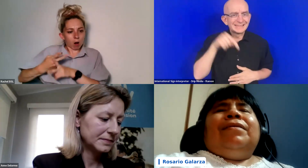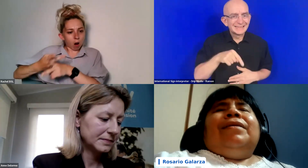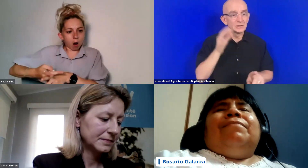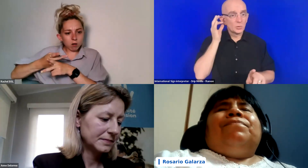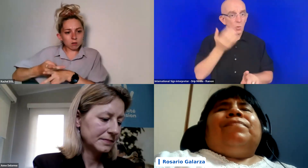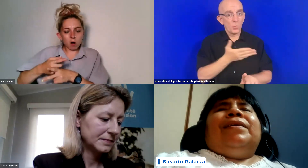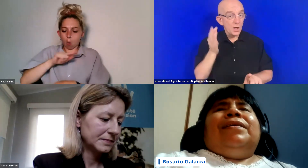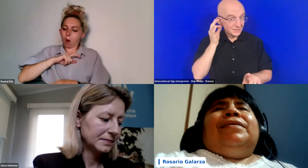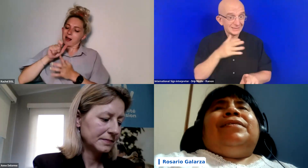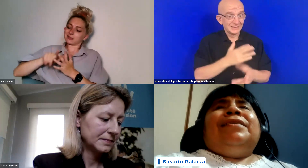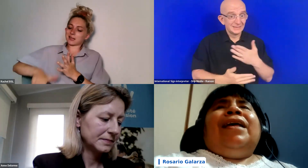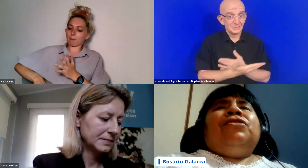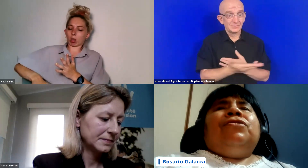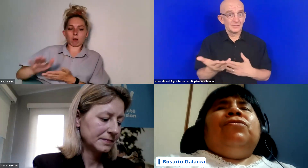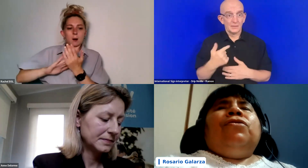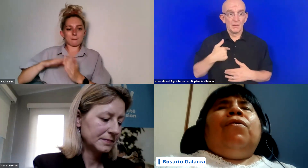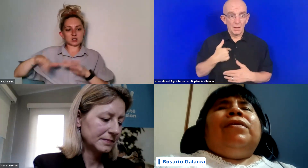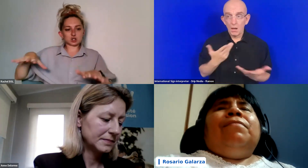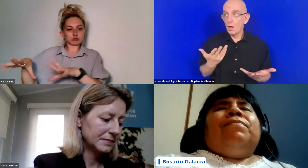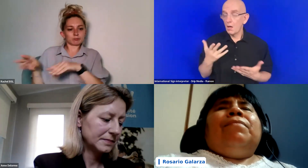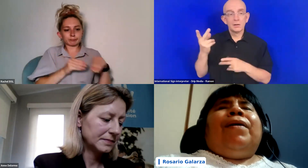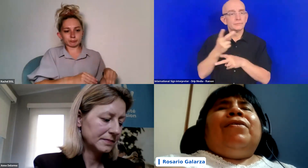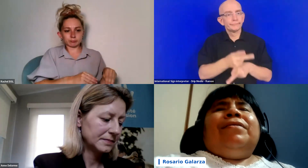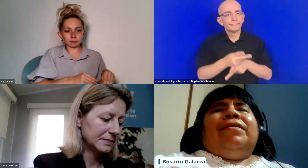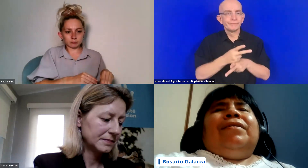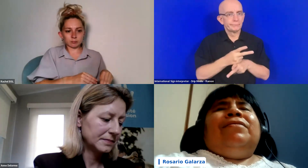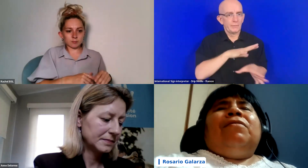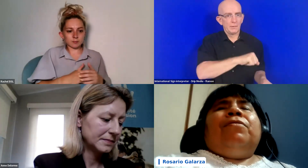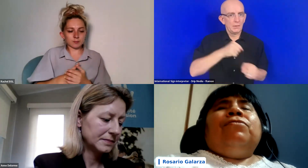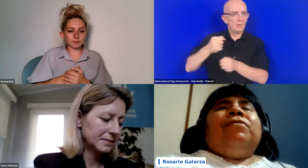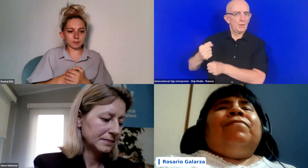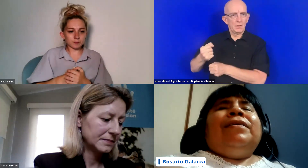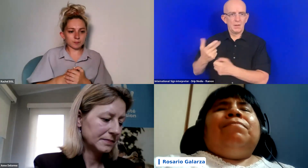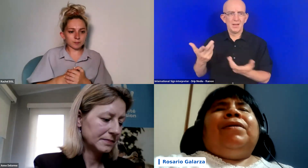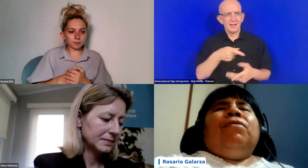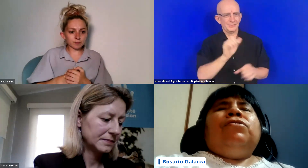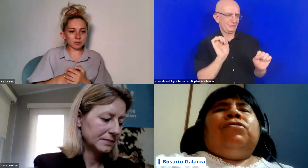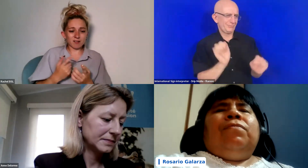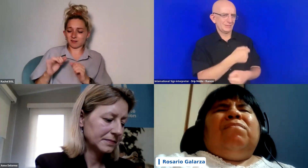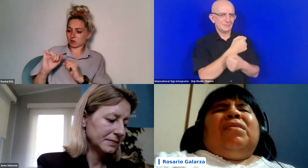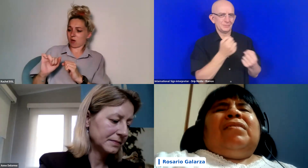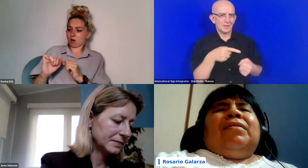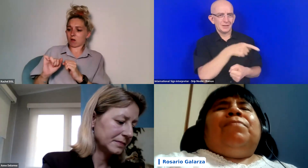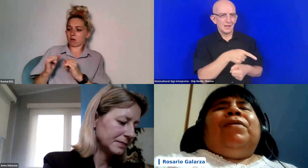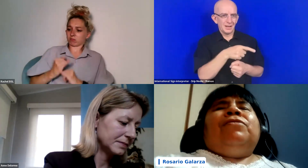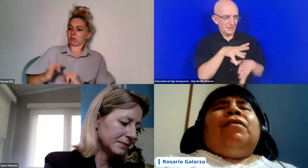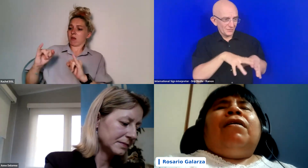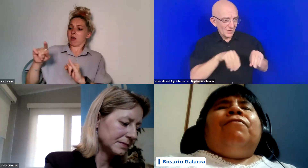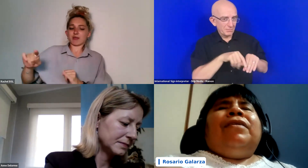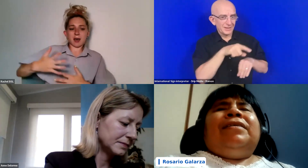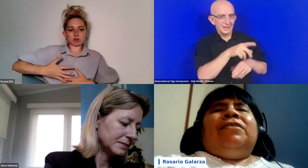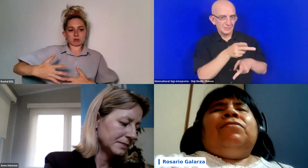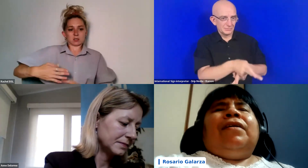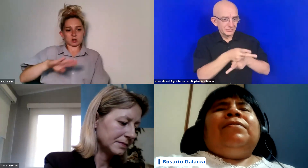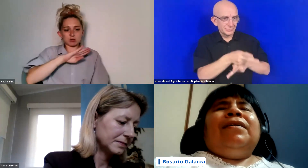disability. Such actions not only violate the reproductive rights, but also perpetuate